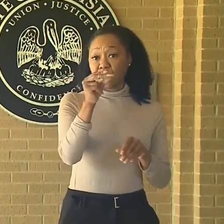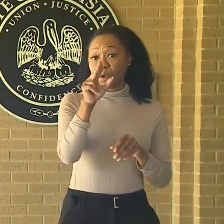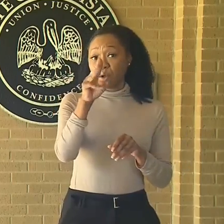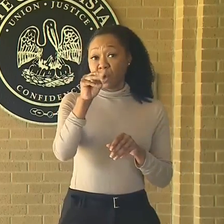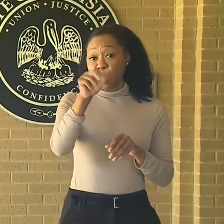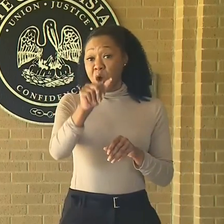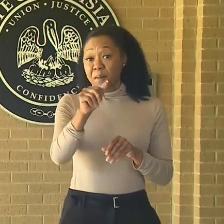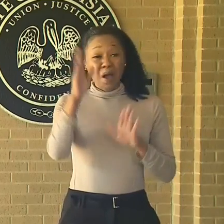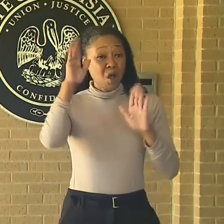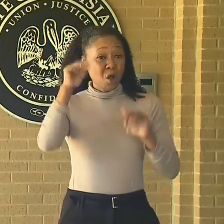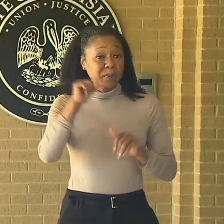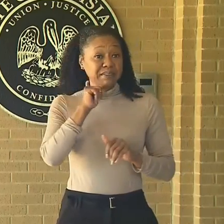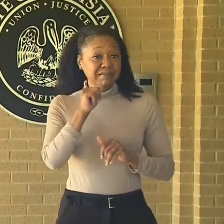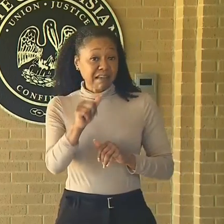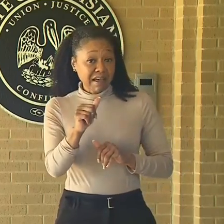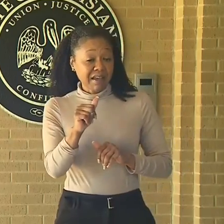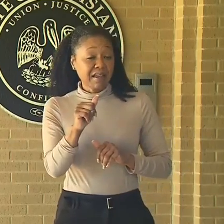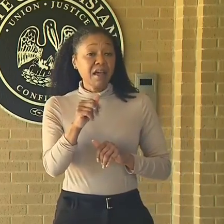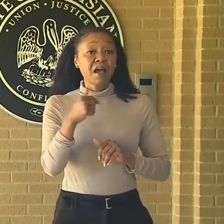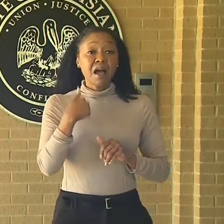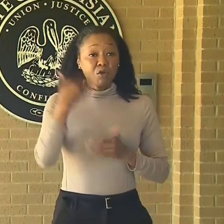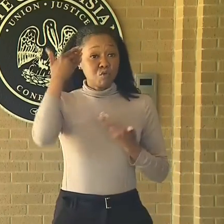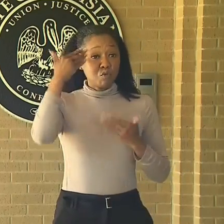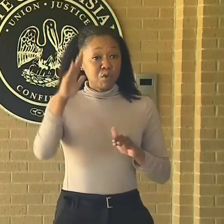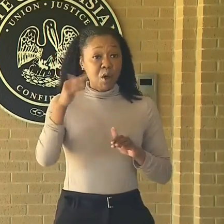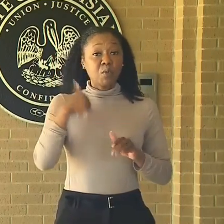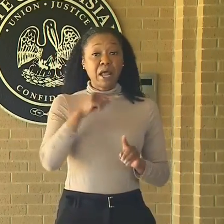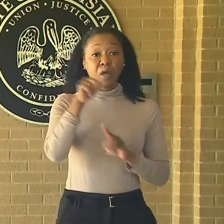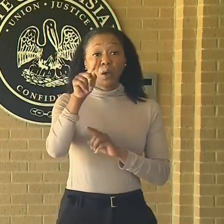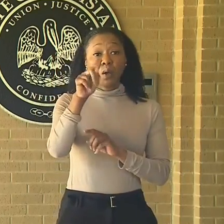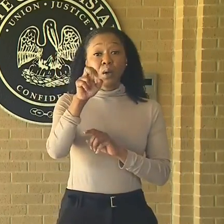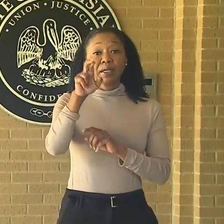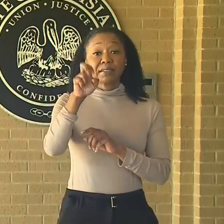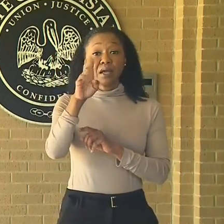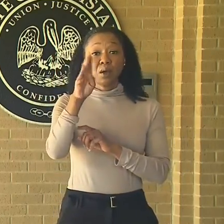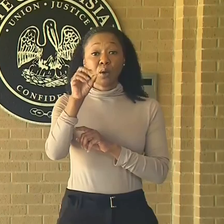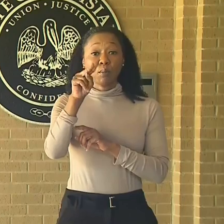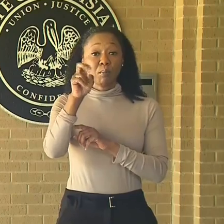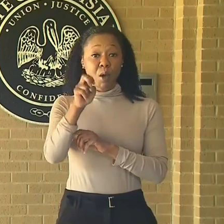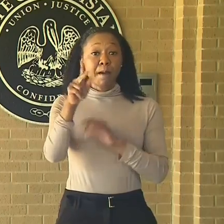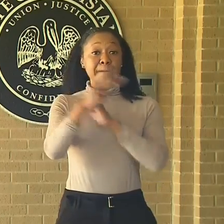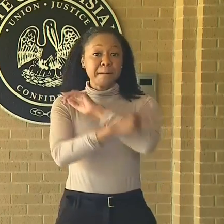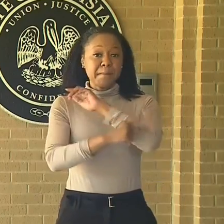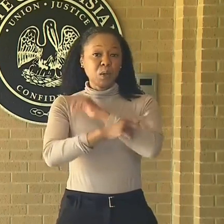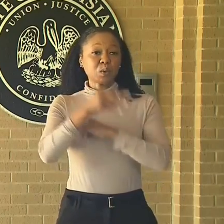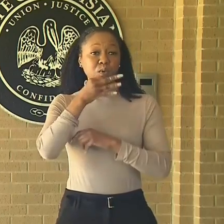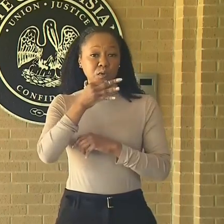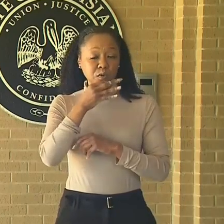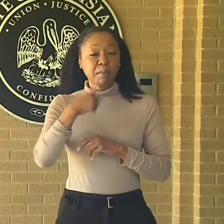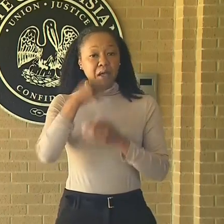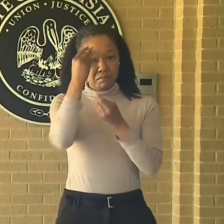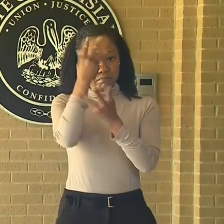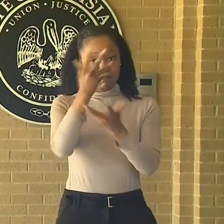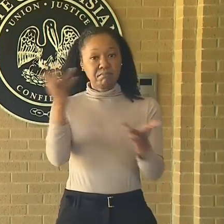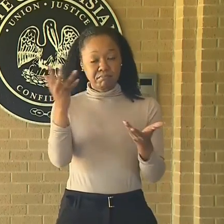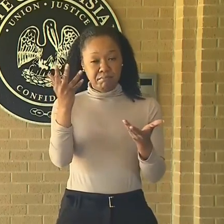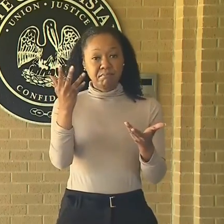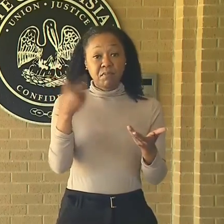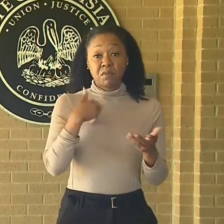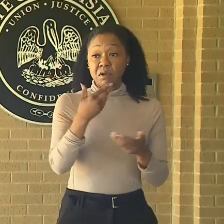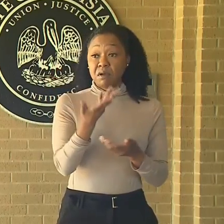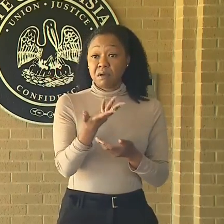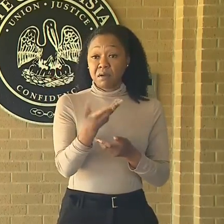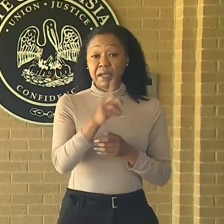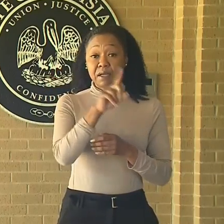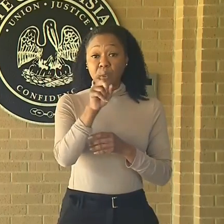any. I just don't know yet, but I'll be down in Terrebonne Parish soon, and we'll have more information about Houma. Any other questions